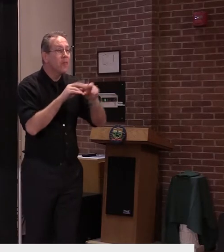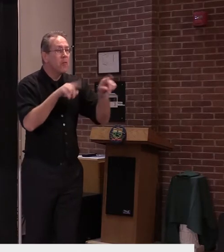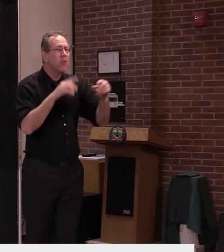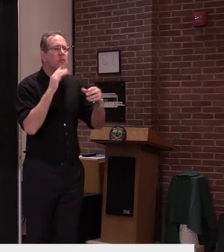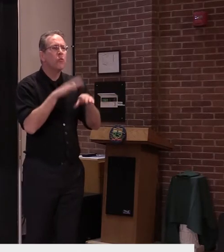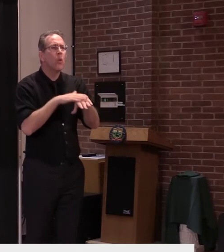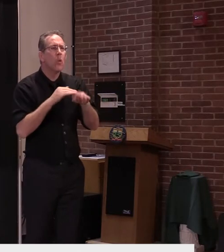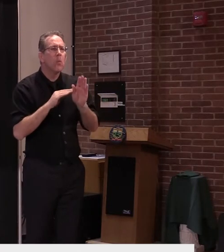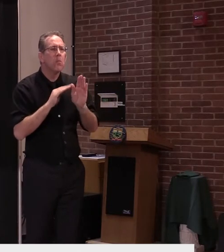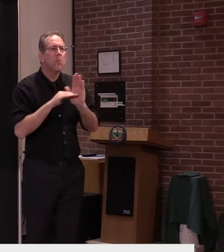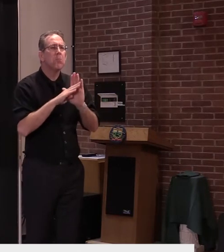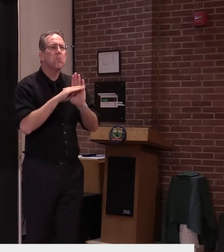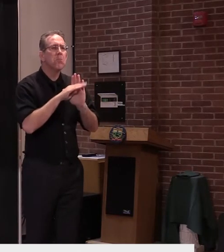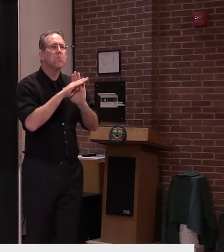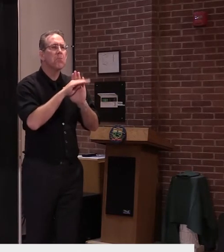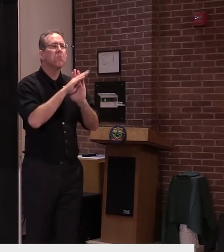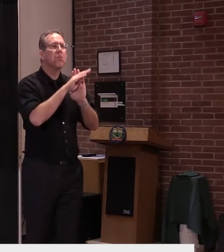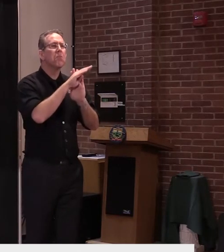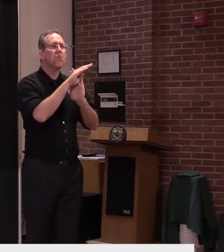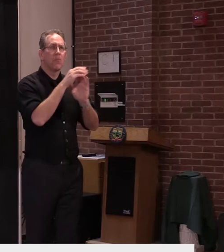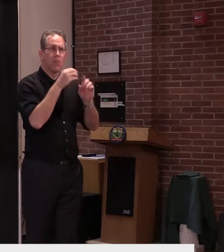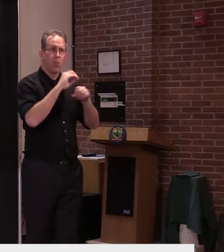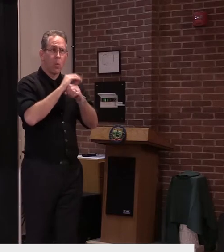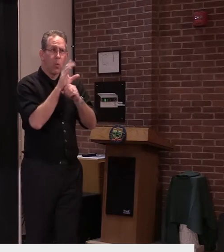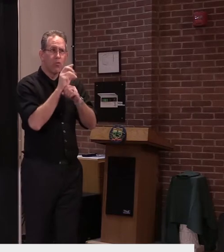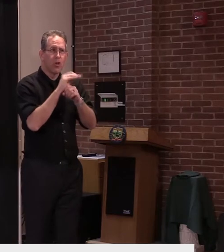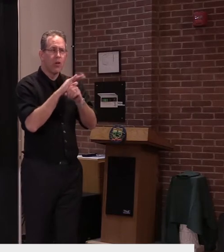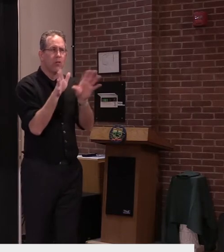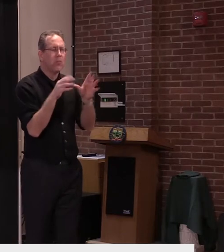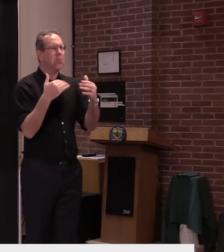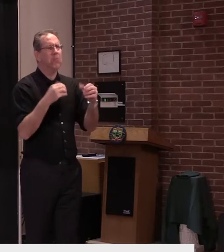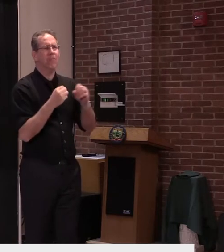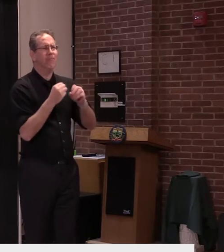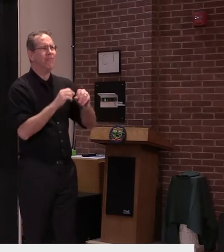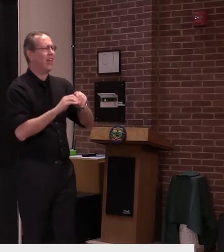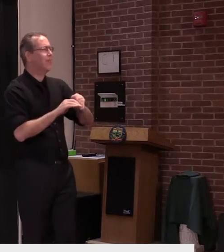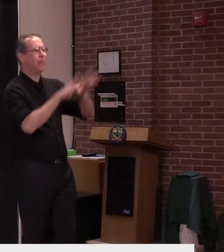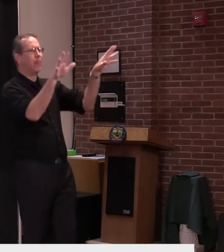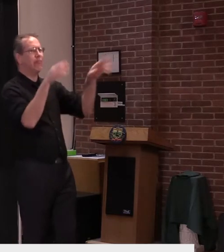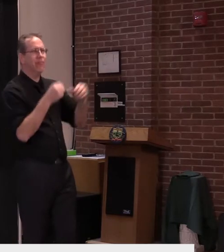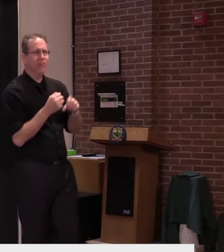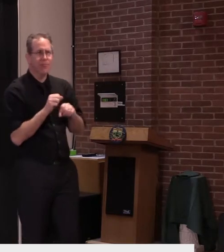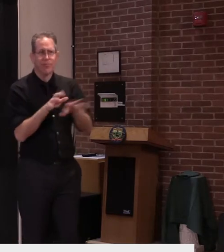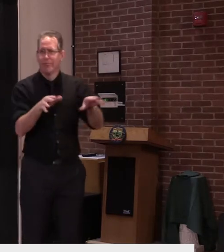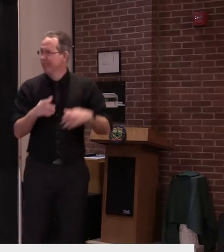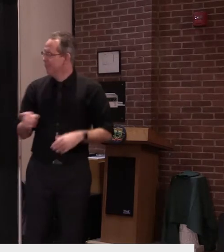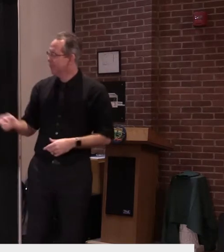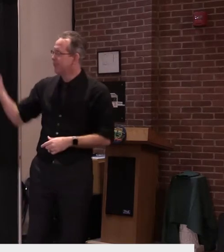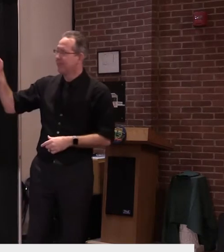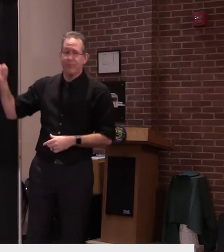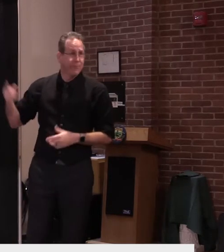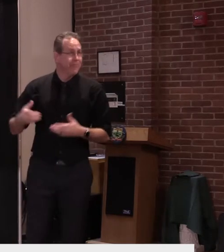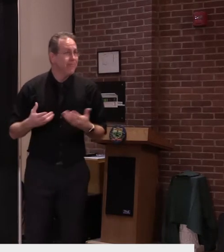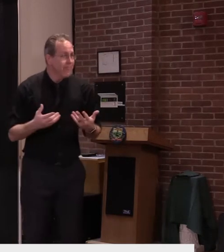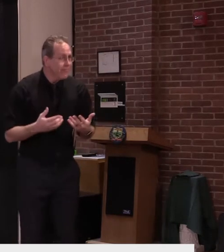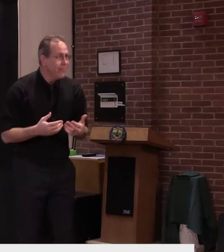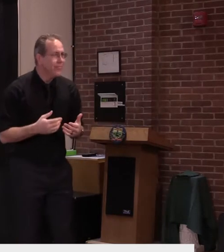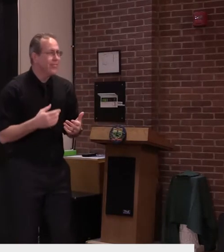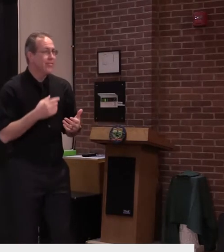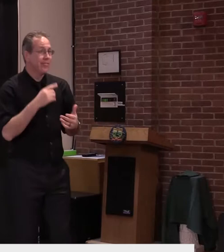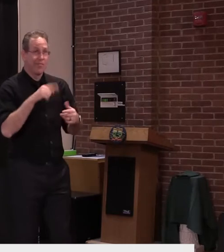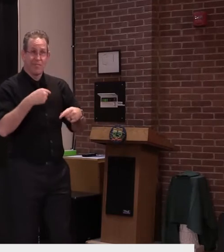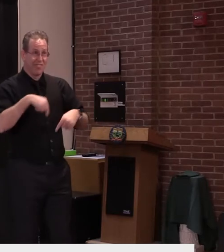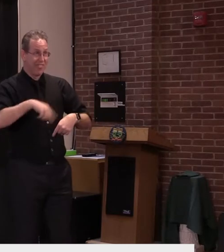more dramatic increase that we're seeing here in Vermont, the rest of the region in New England and the country over the last